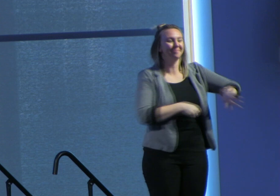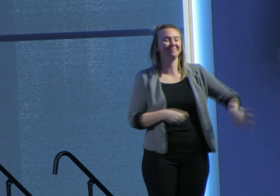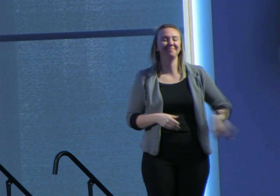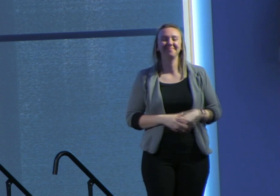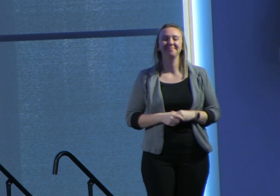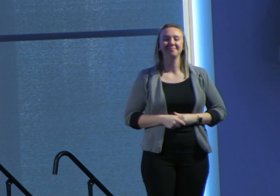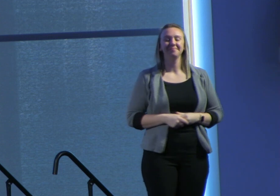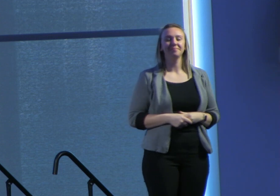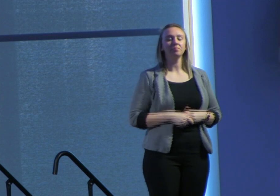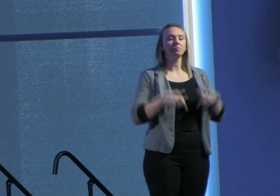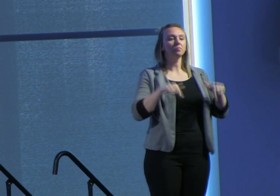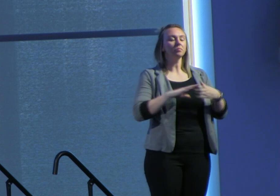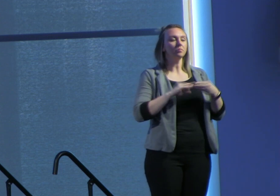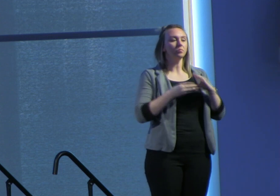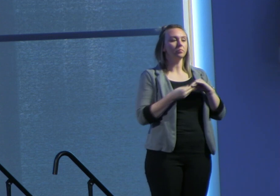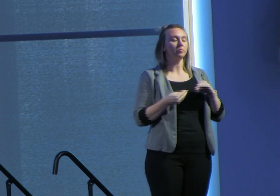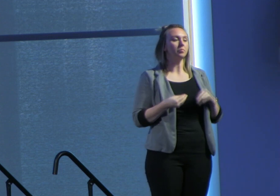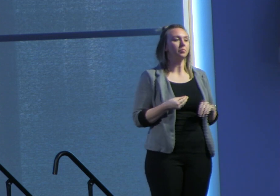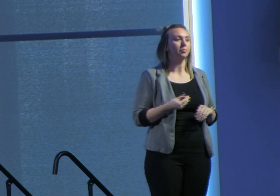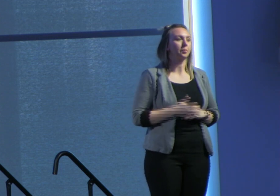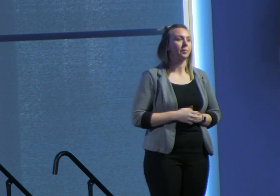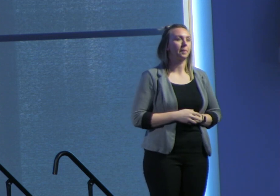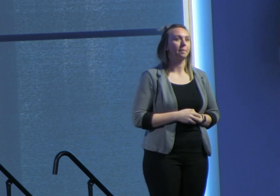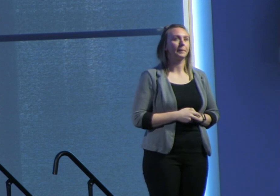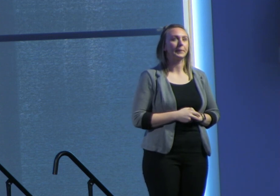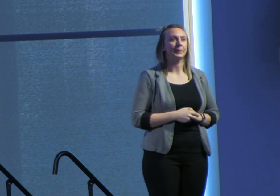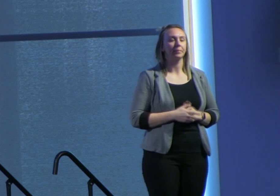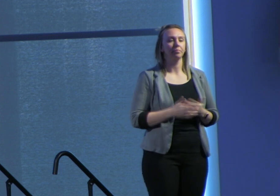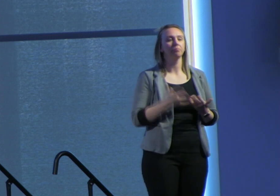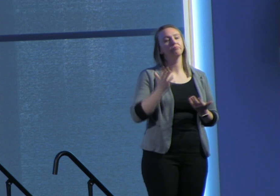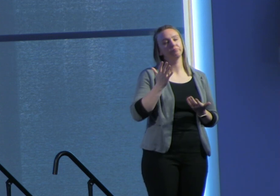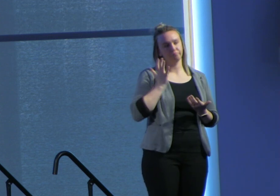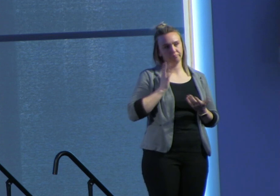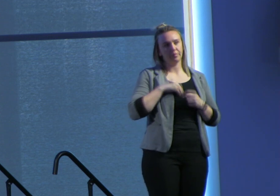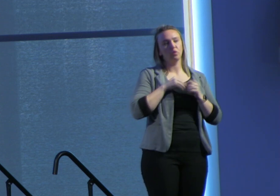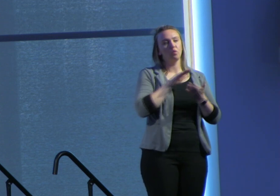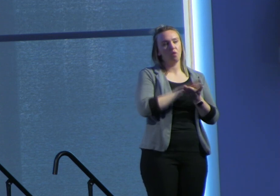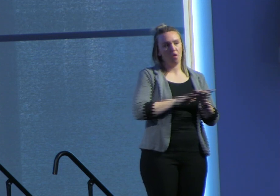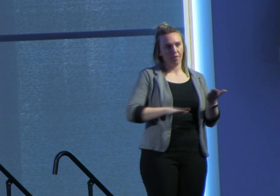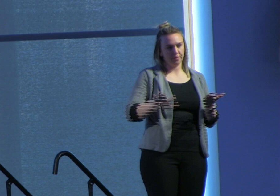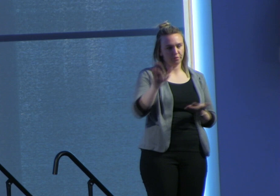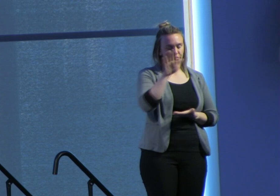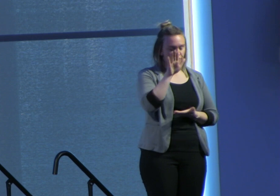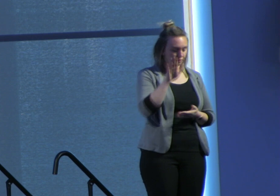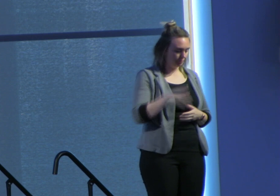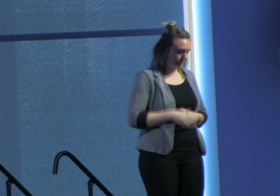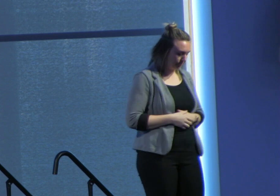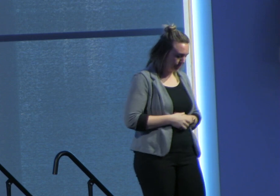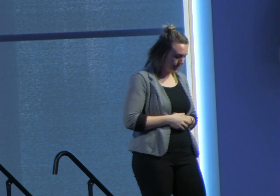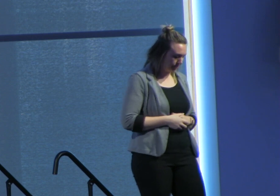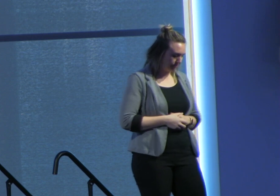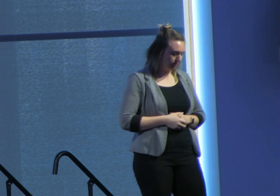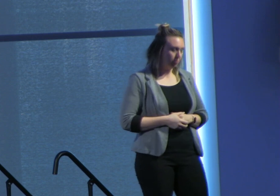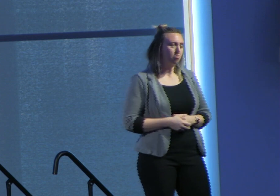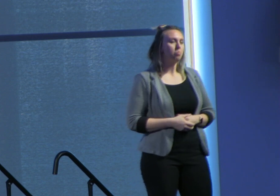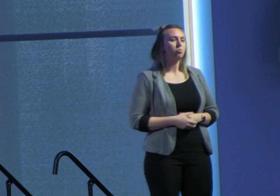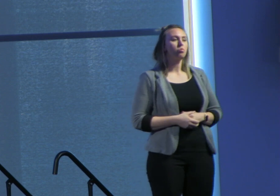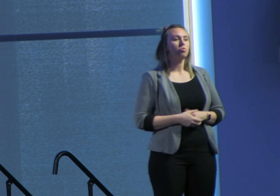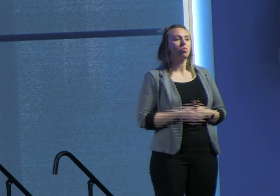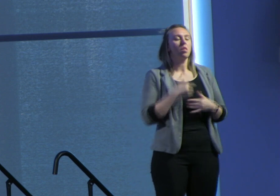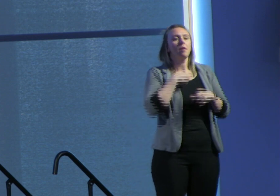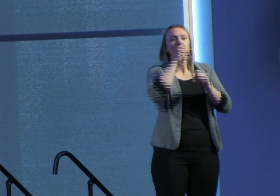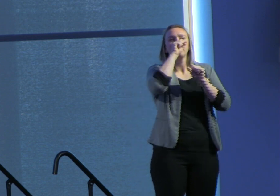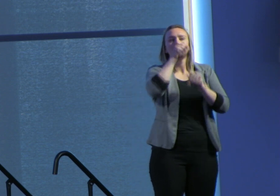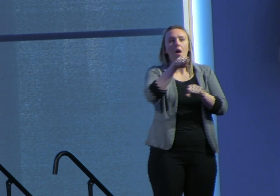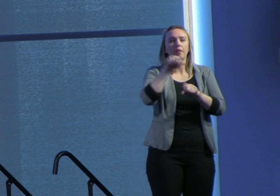So this is a story of I was in college and I loved Brett